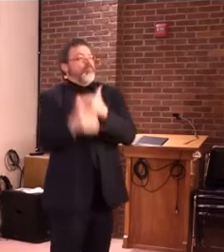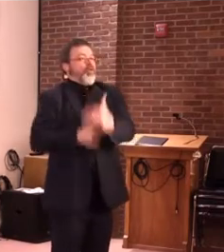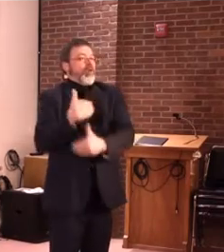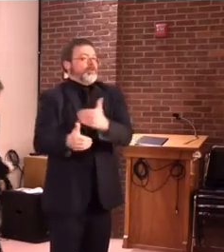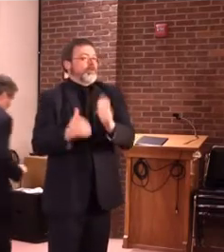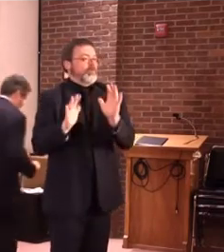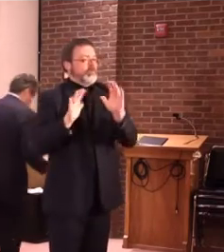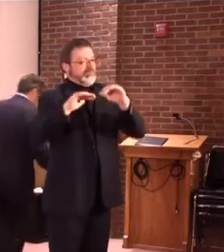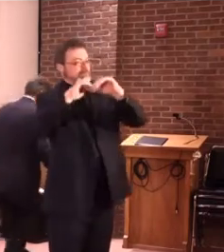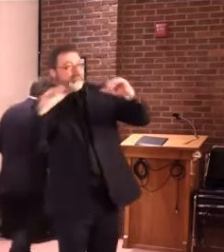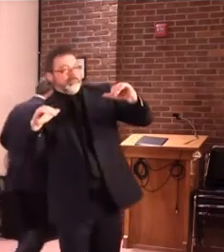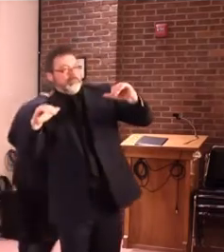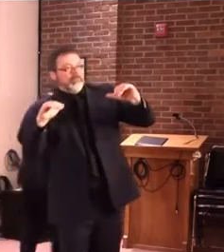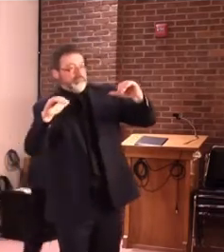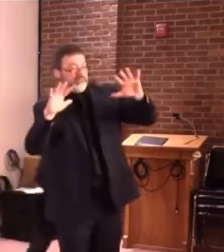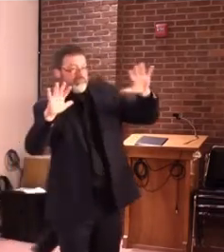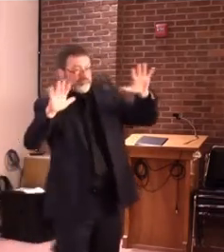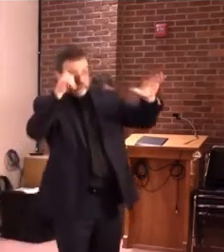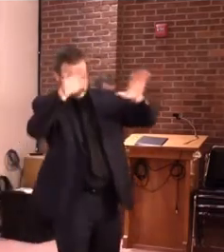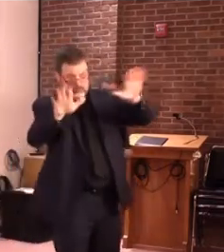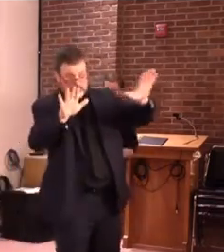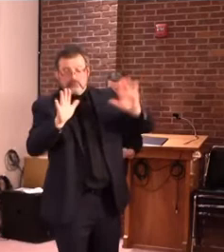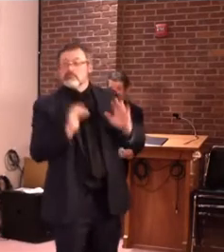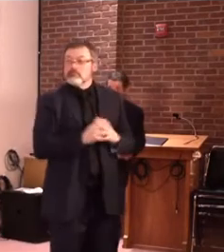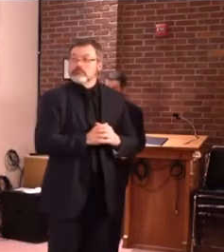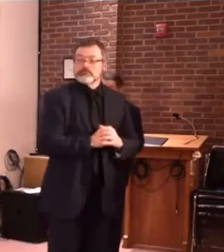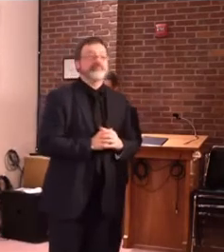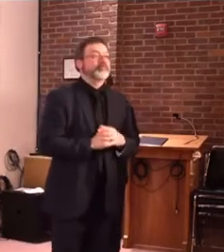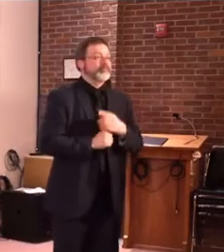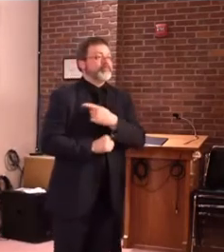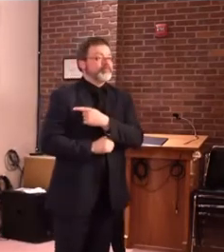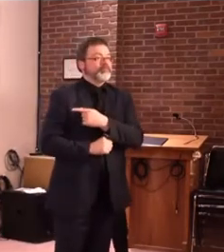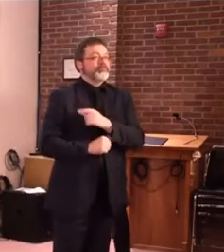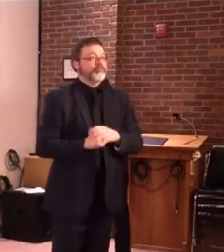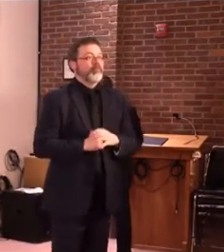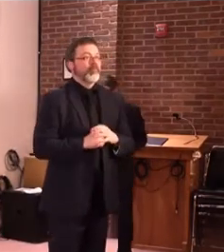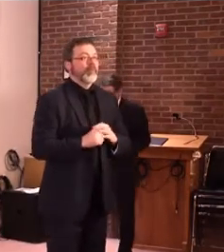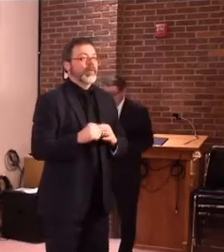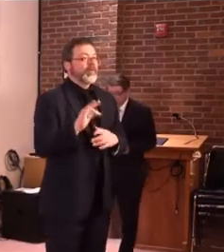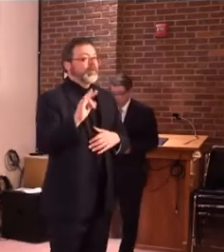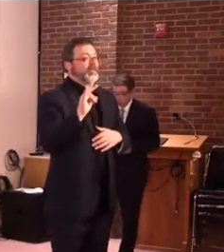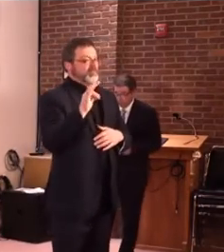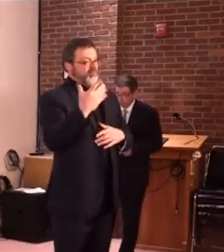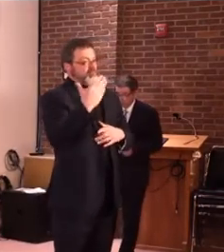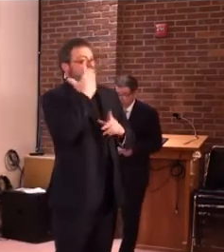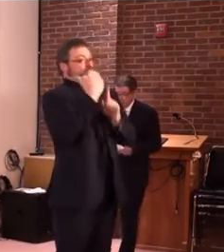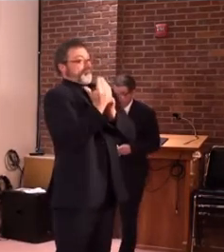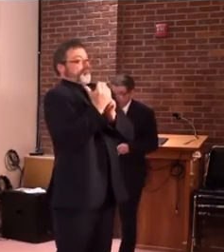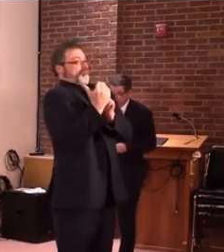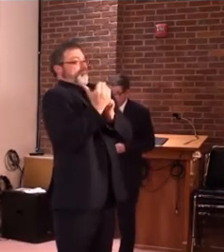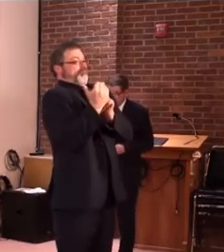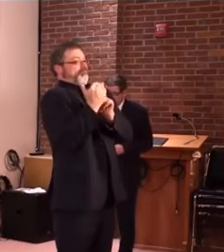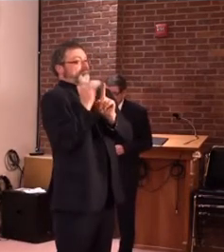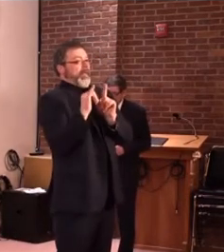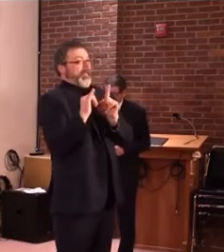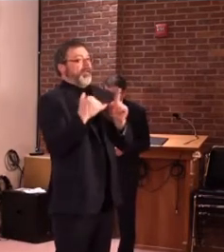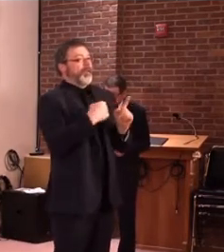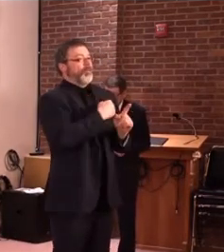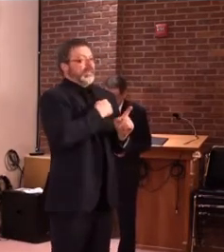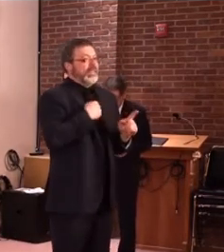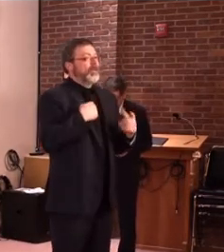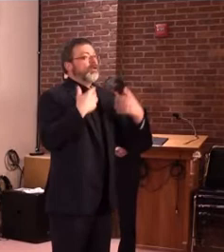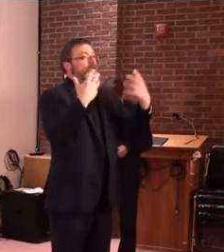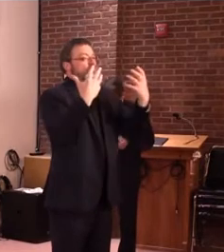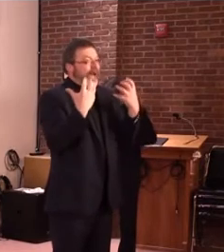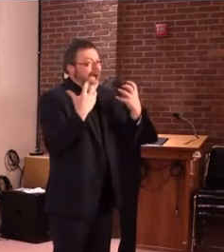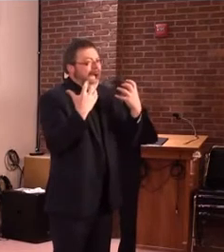Thank you very much. Joe, this is a great reminder for all of us. If we want to preserve our farms, if we want to help